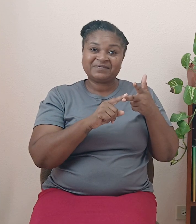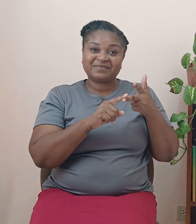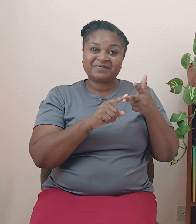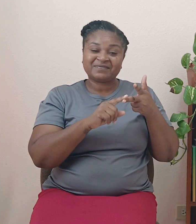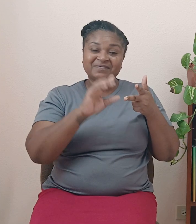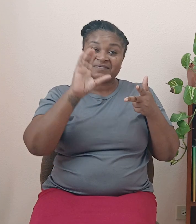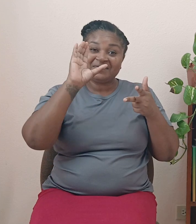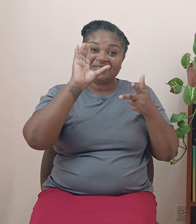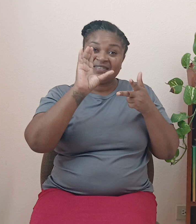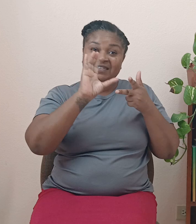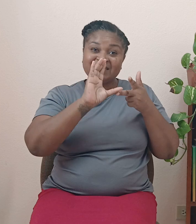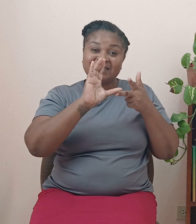C. Ruth.